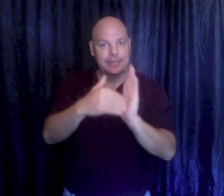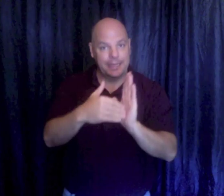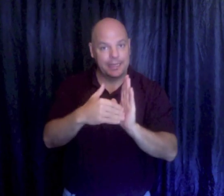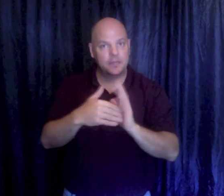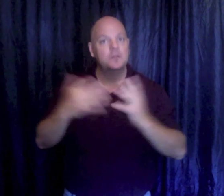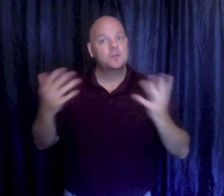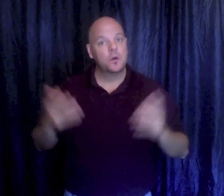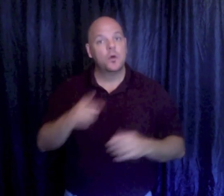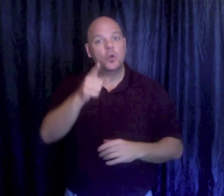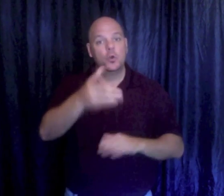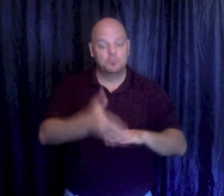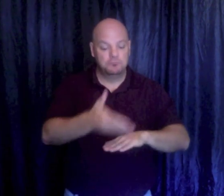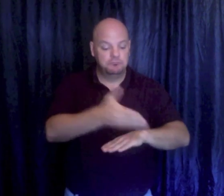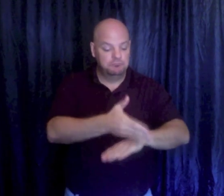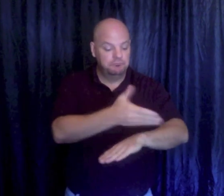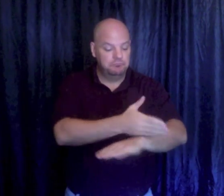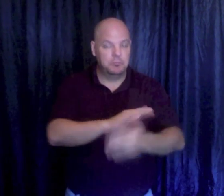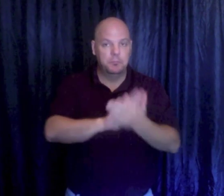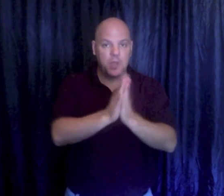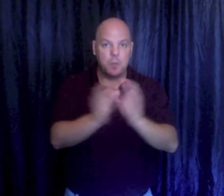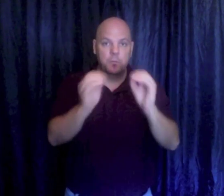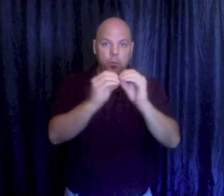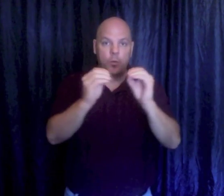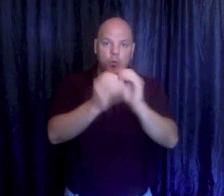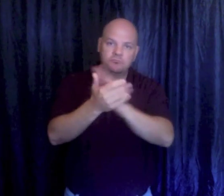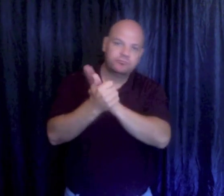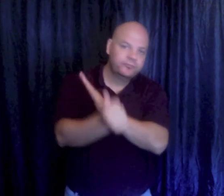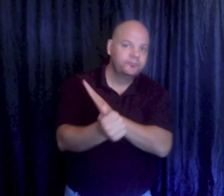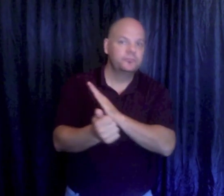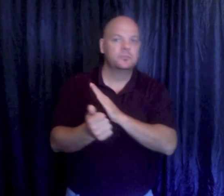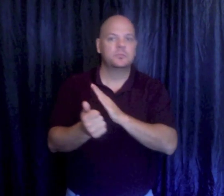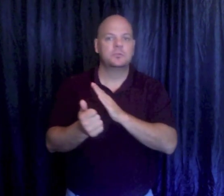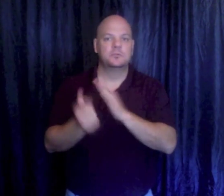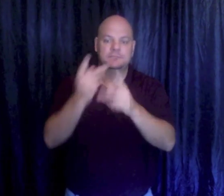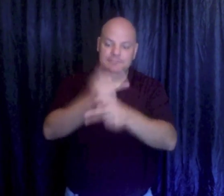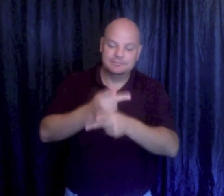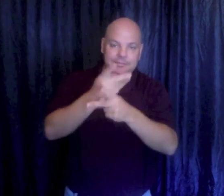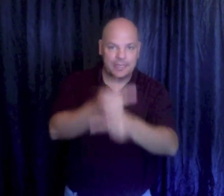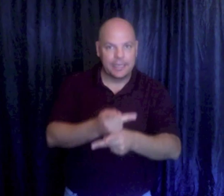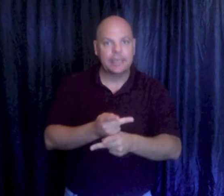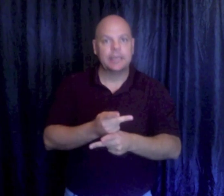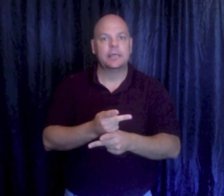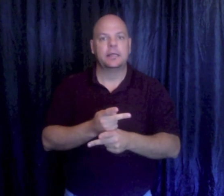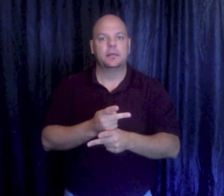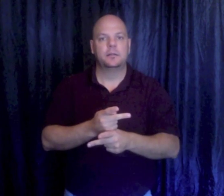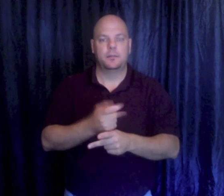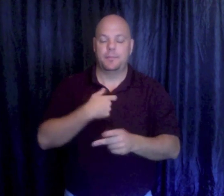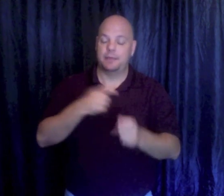better and better at dealing with these issues. And I deal with these issues all the time.